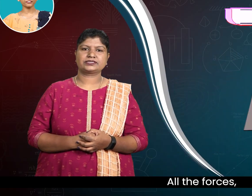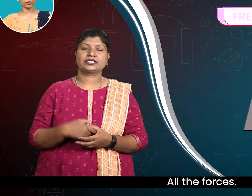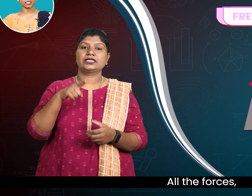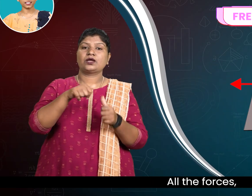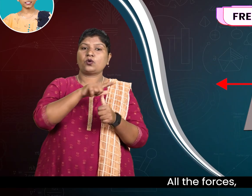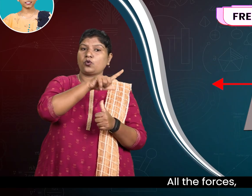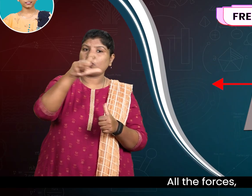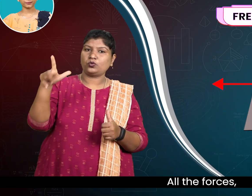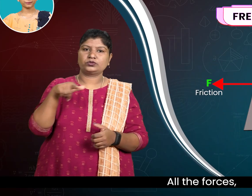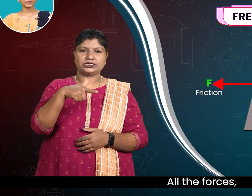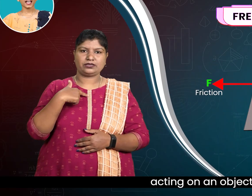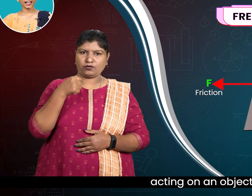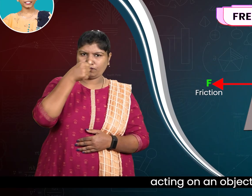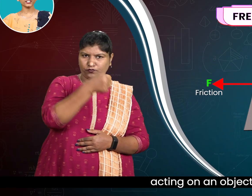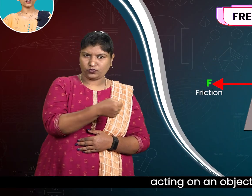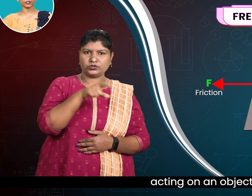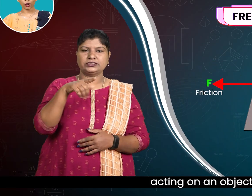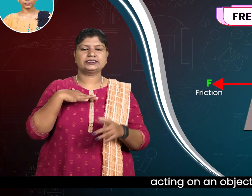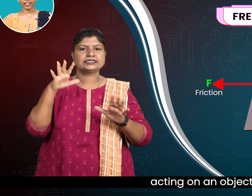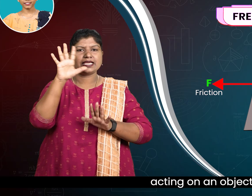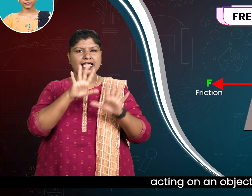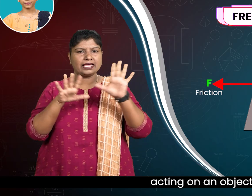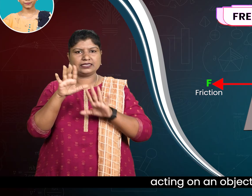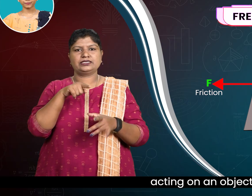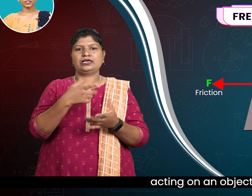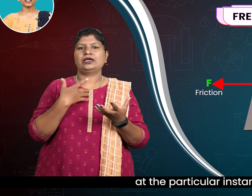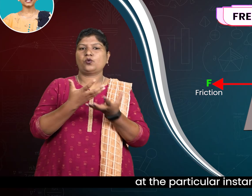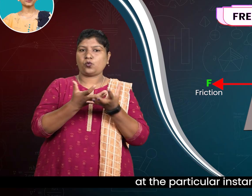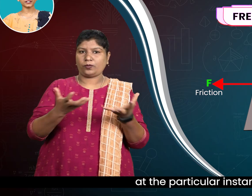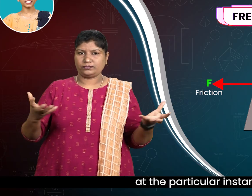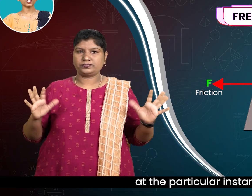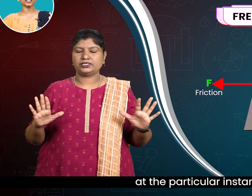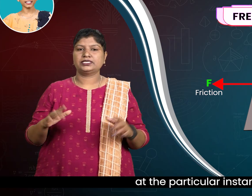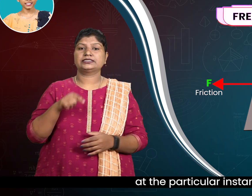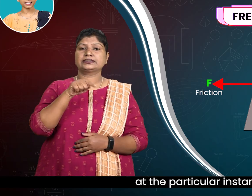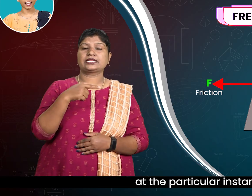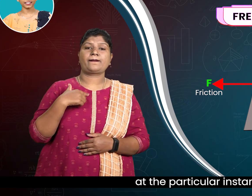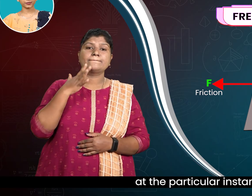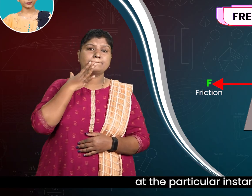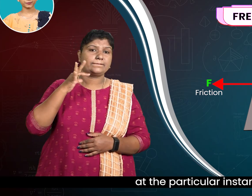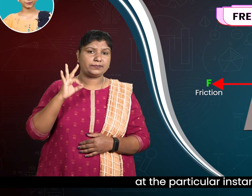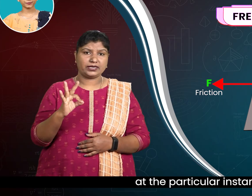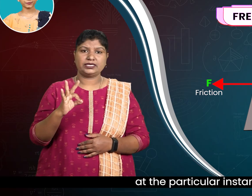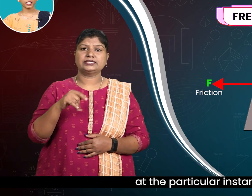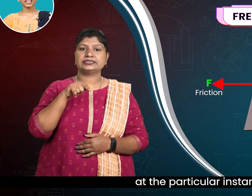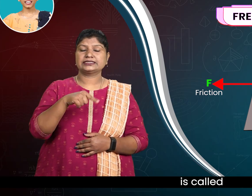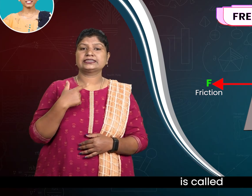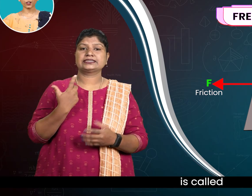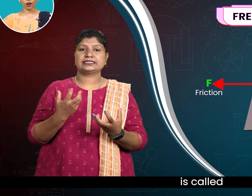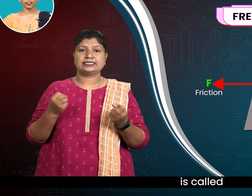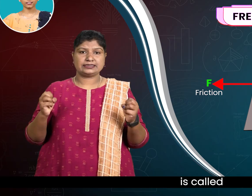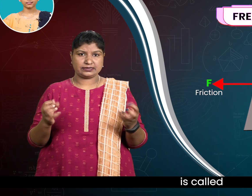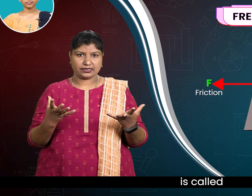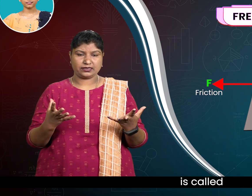All the forces acting on an object at a particular instant